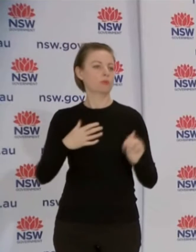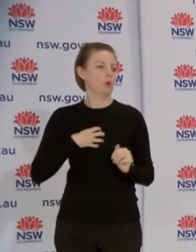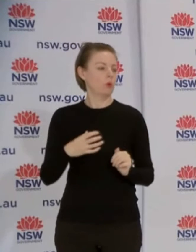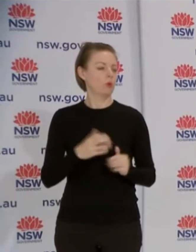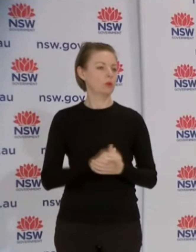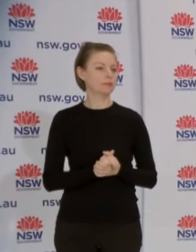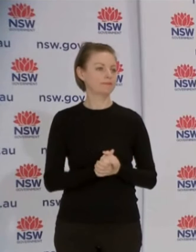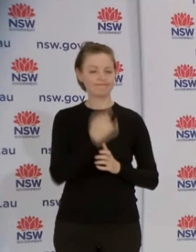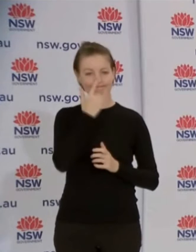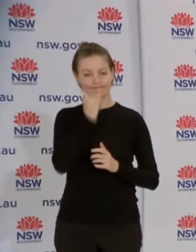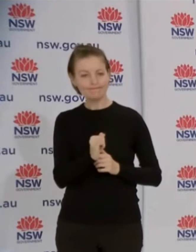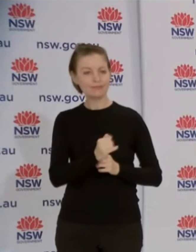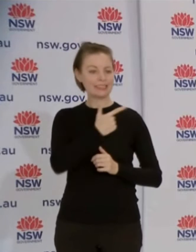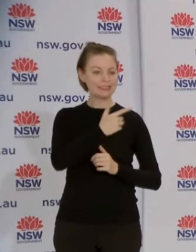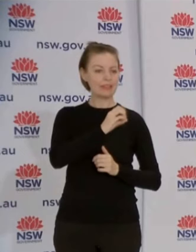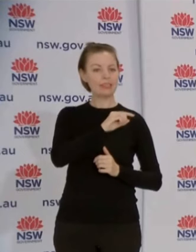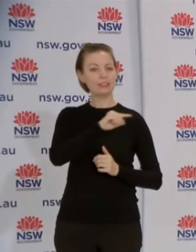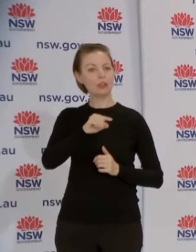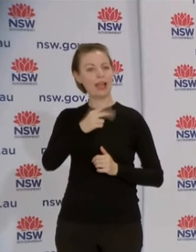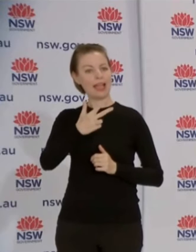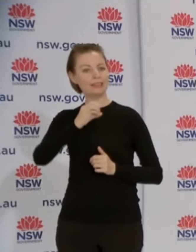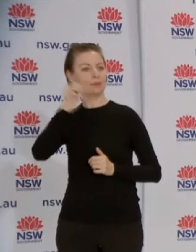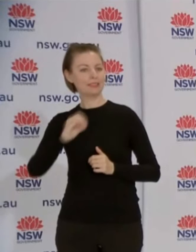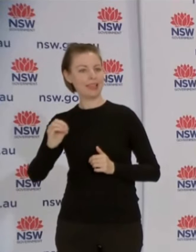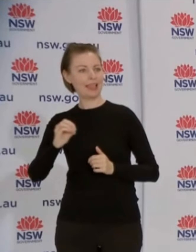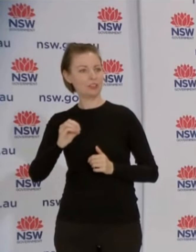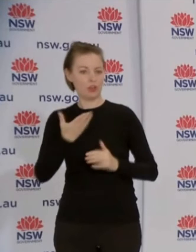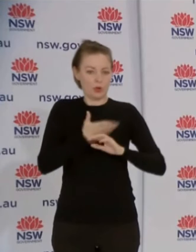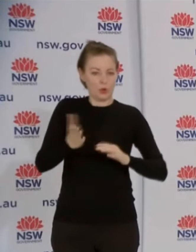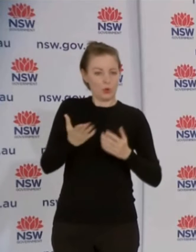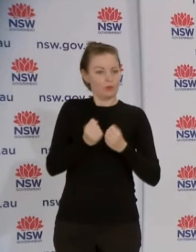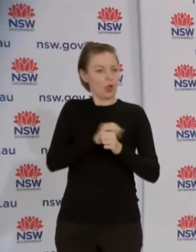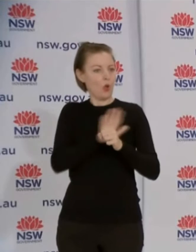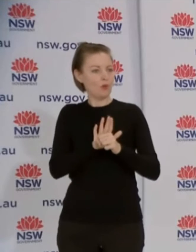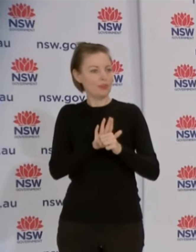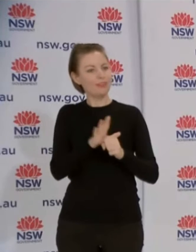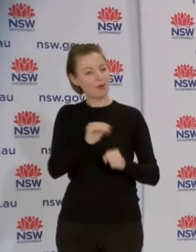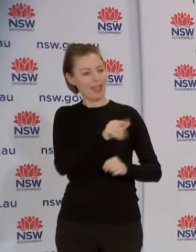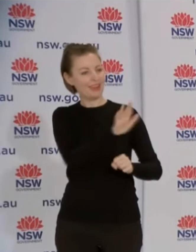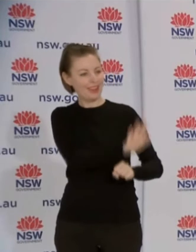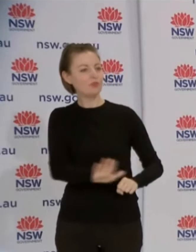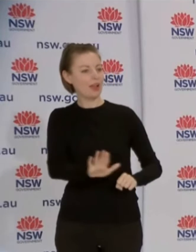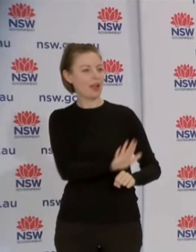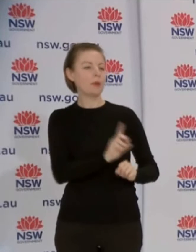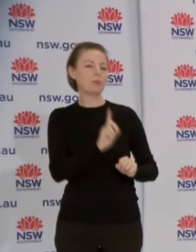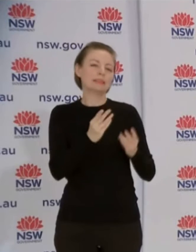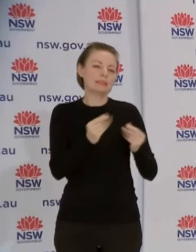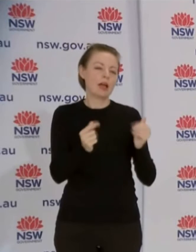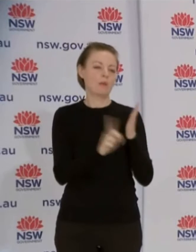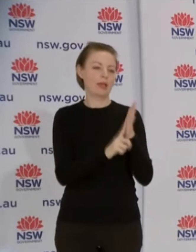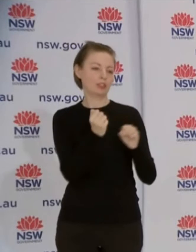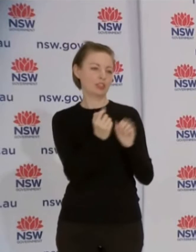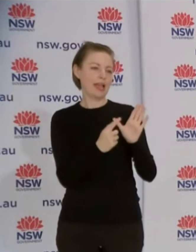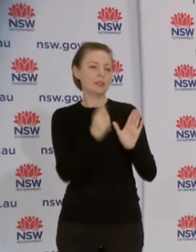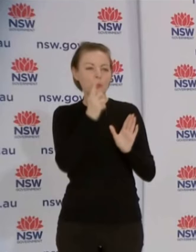that between 70 and 80% of all cases are still coming from those areas. However, there are some councils we're looking at to see if we can relieve